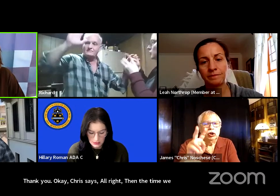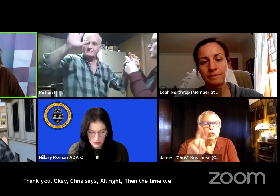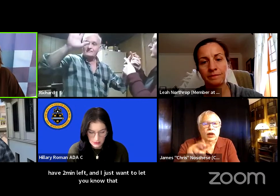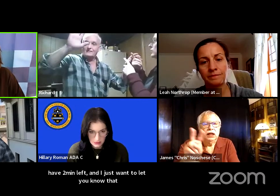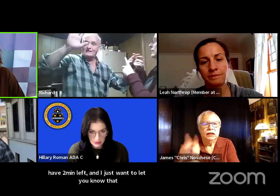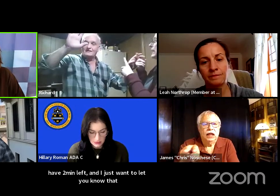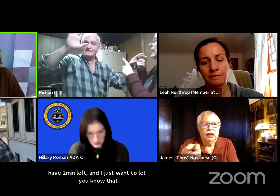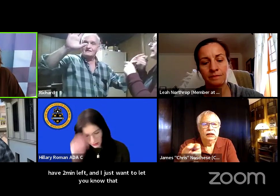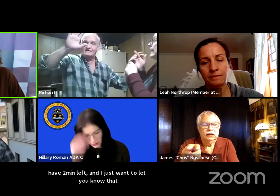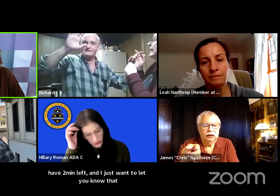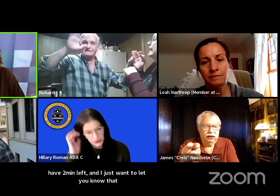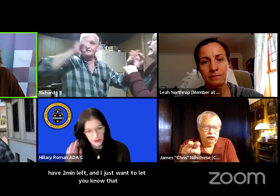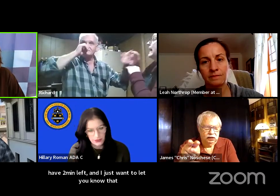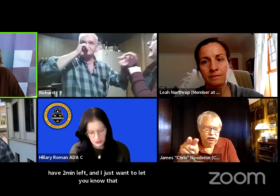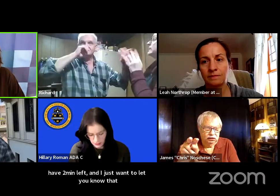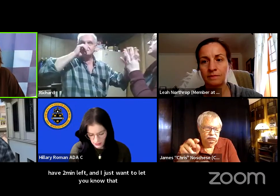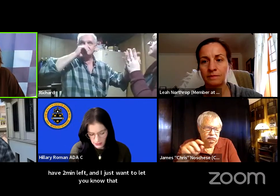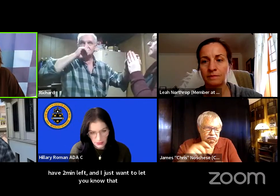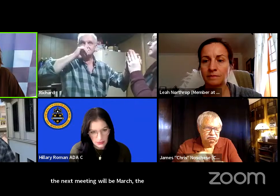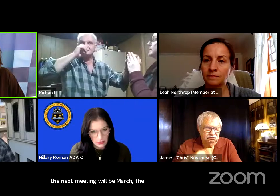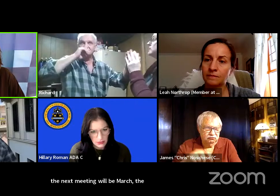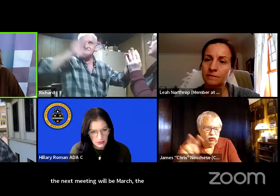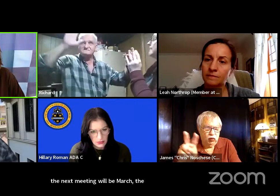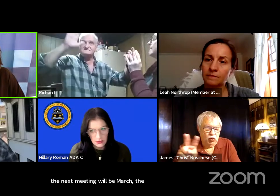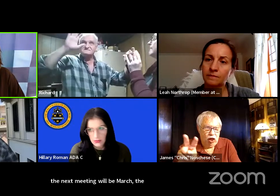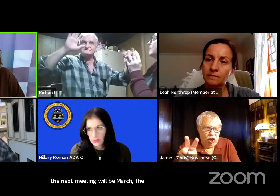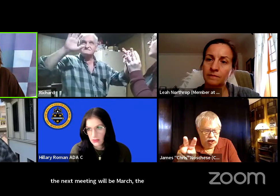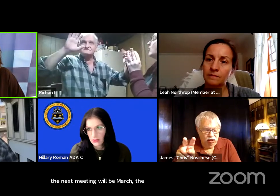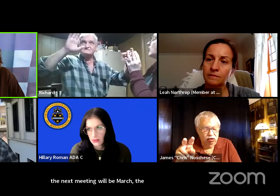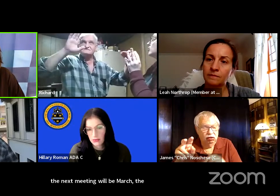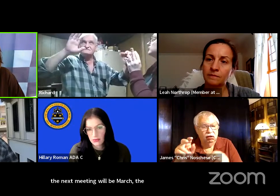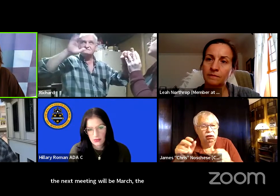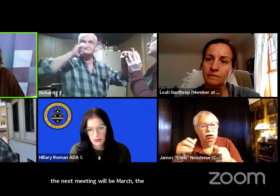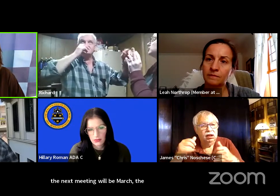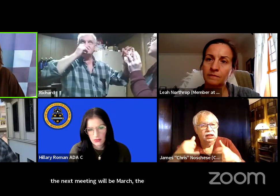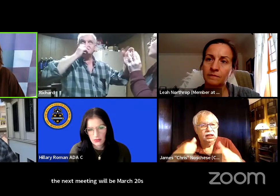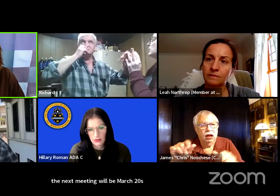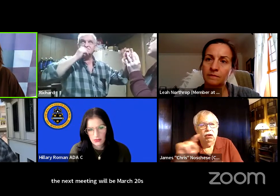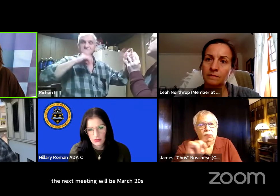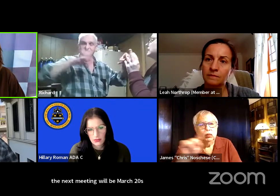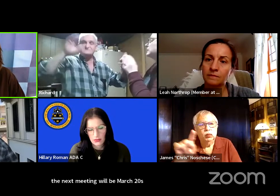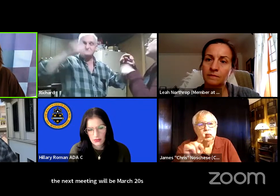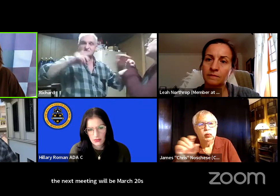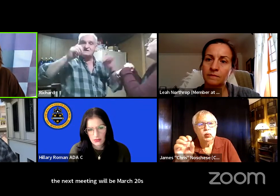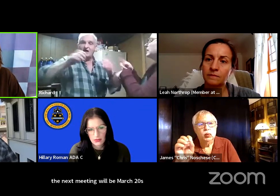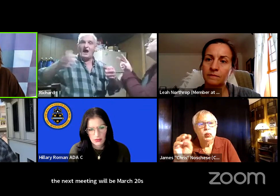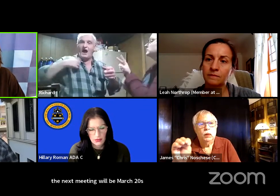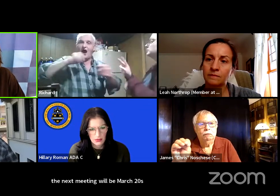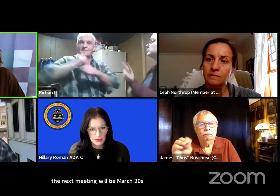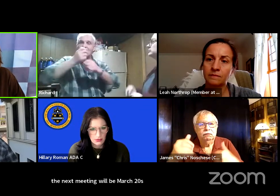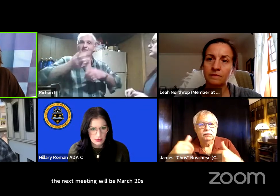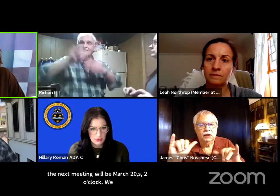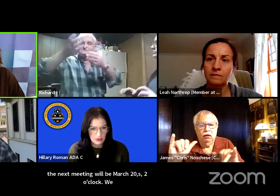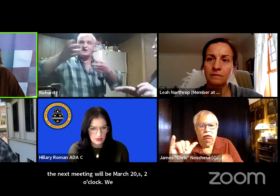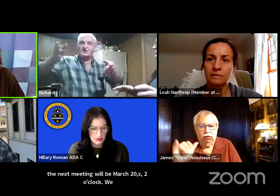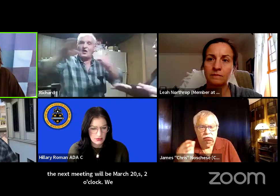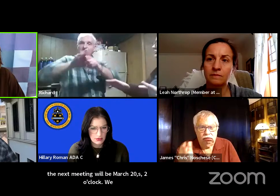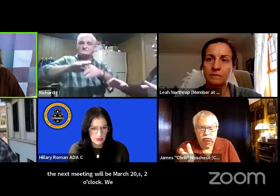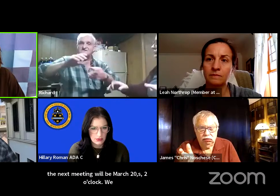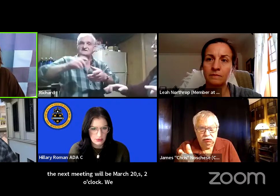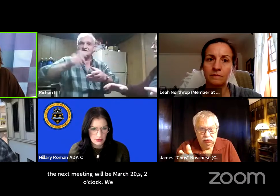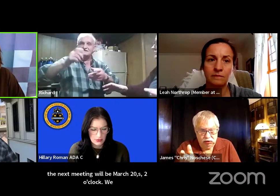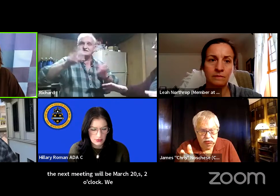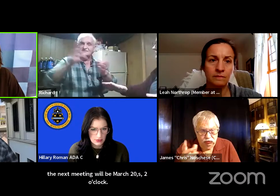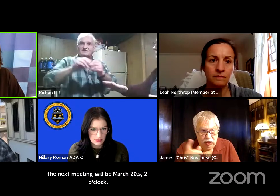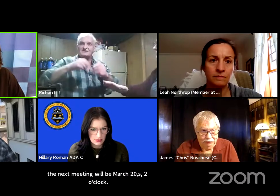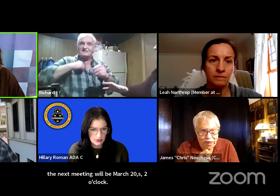meeting will be March 22nd at 2 o'clock. We are still